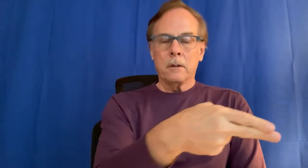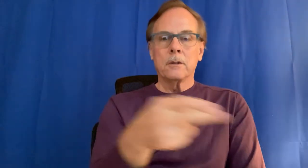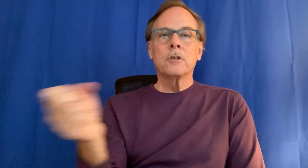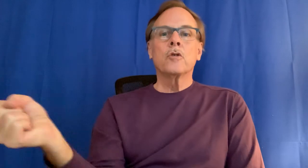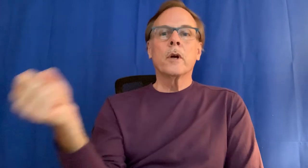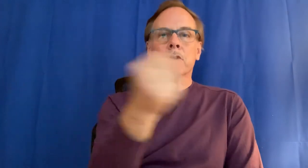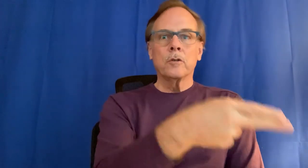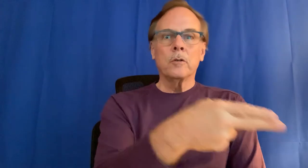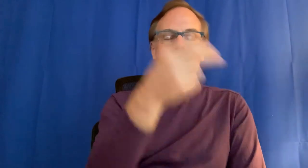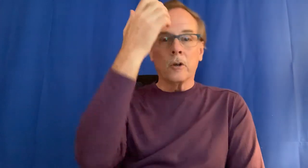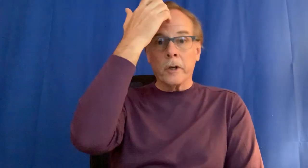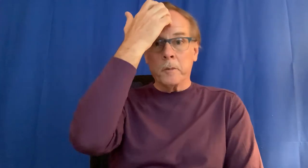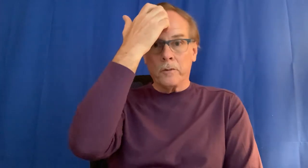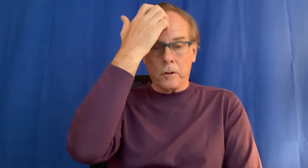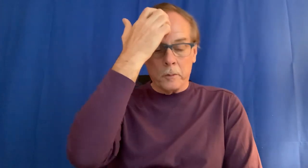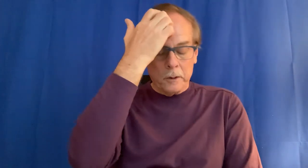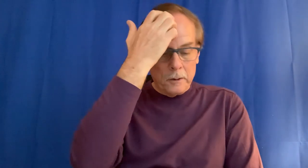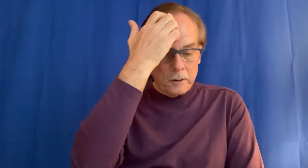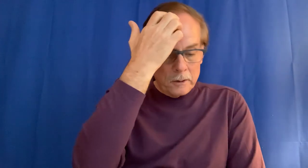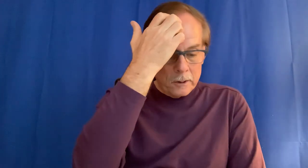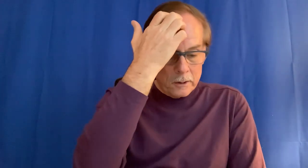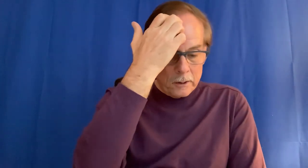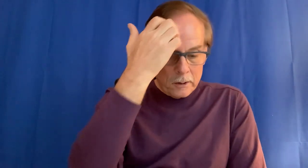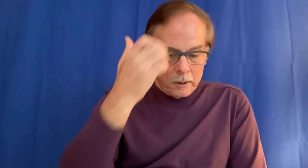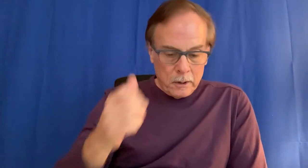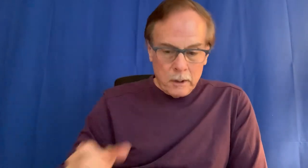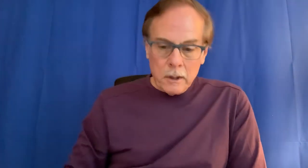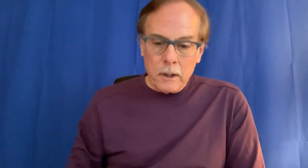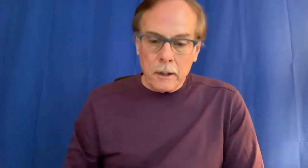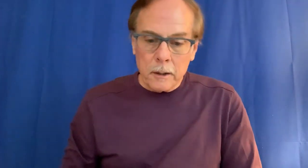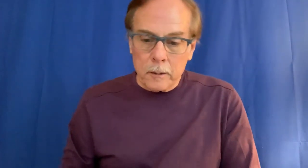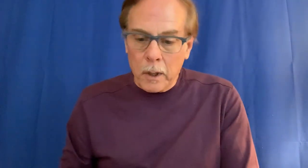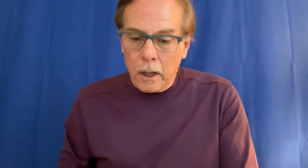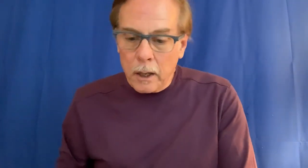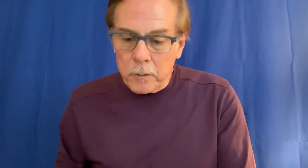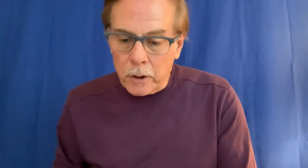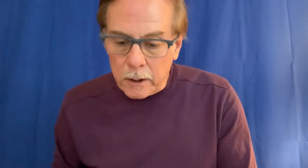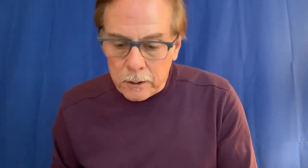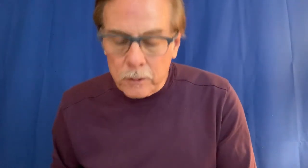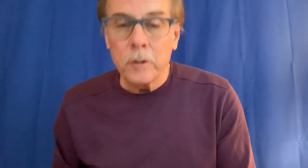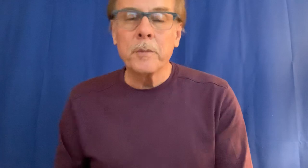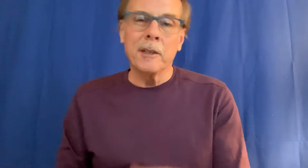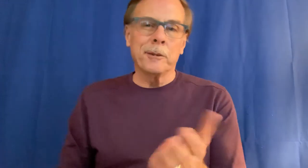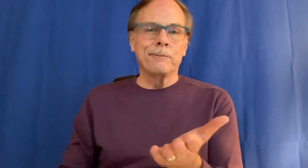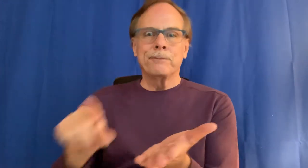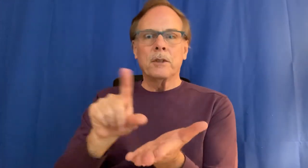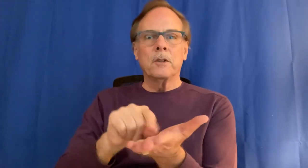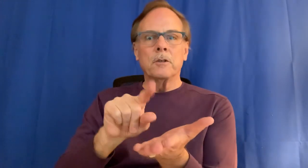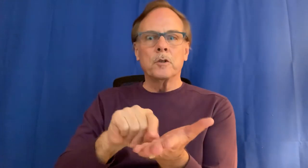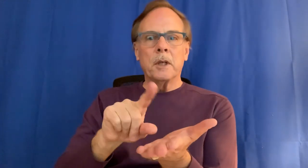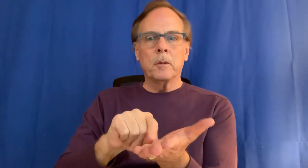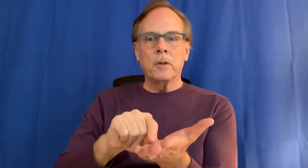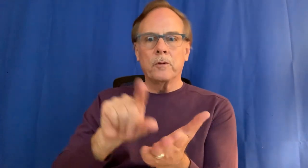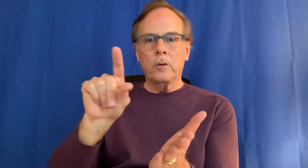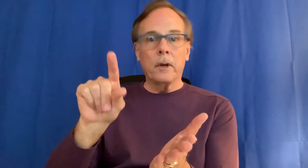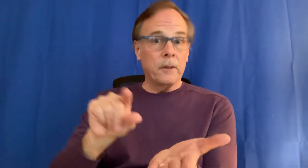It's a directional agreement verb. Object, newspaper. We've done newspaper before. I think